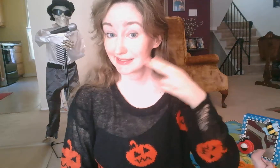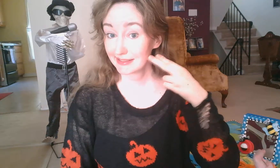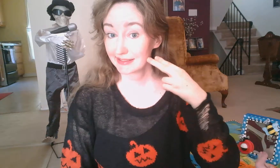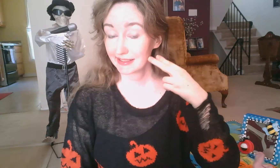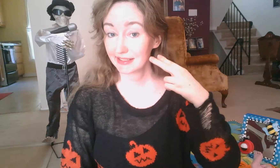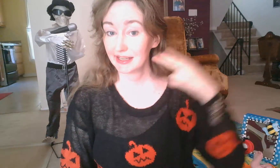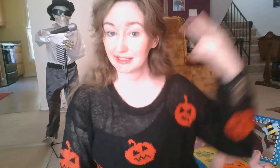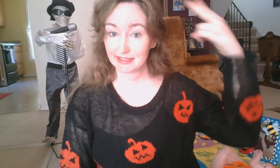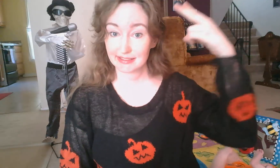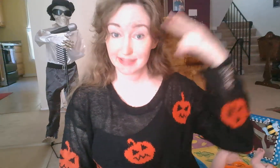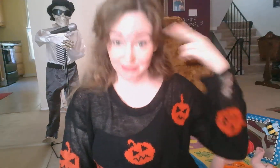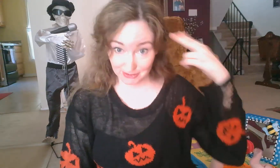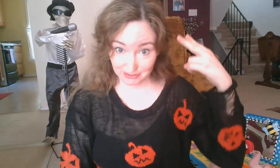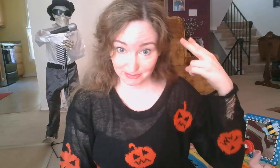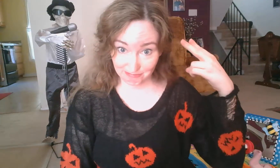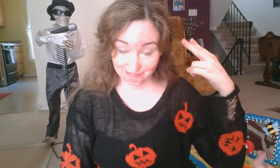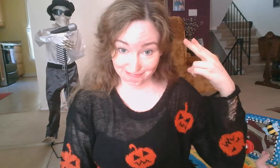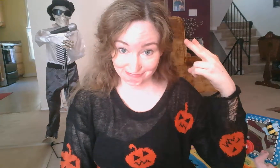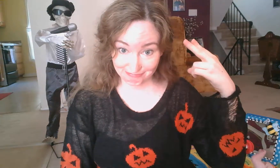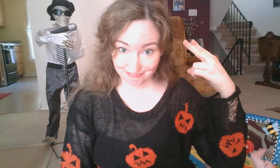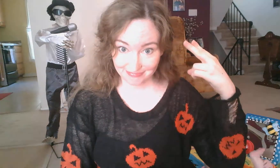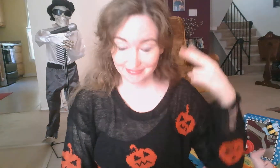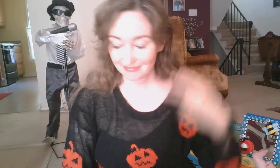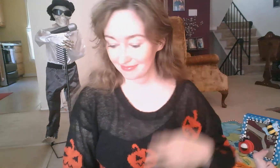nieces and nephews.